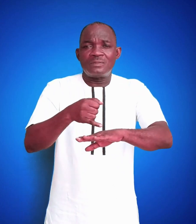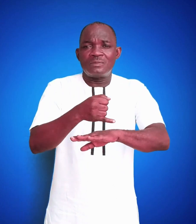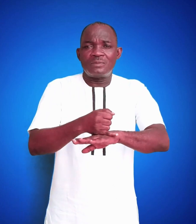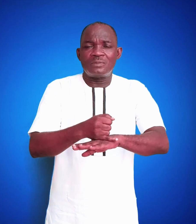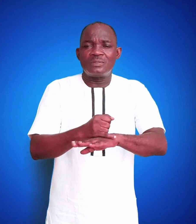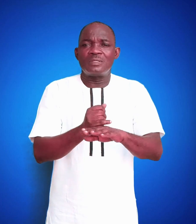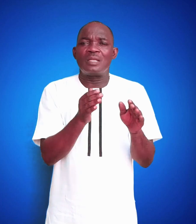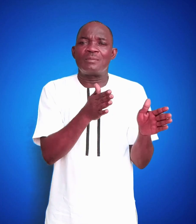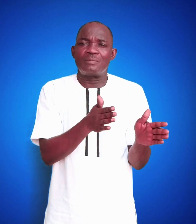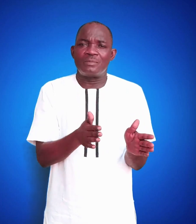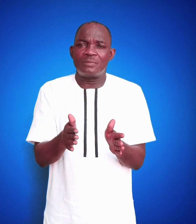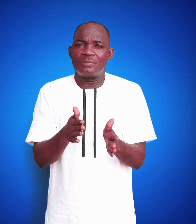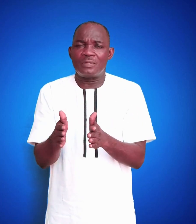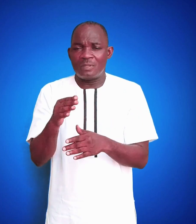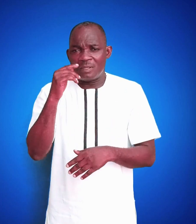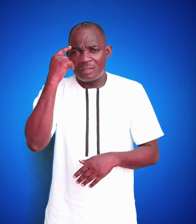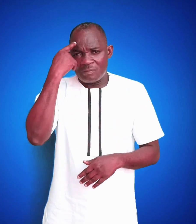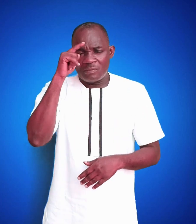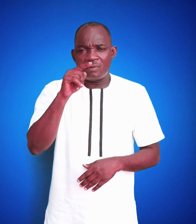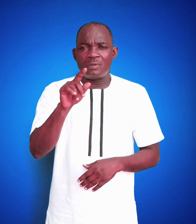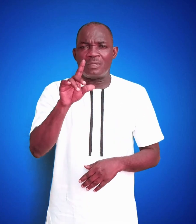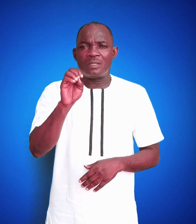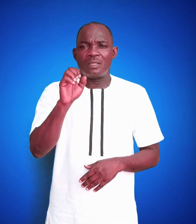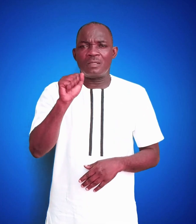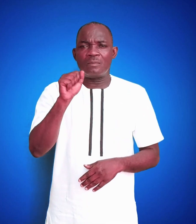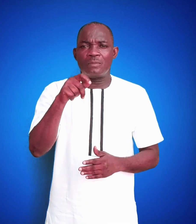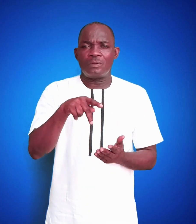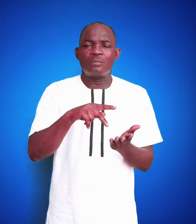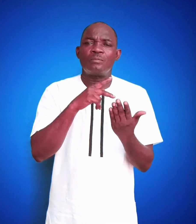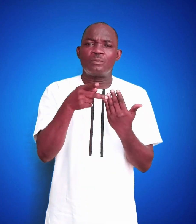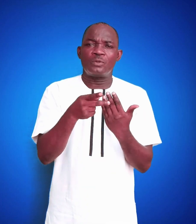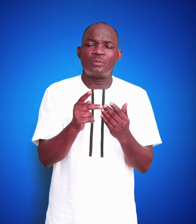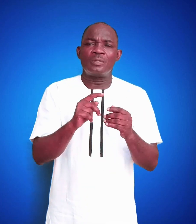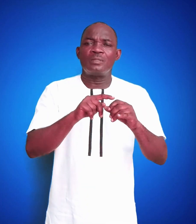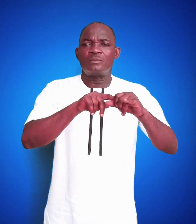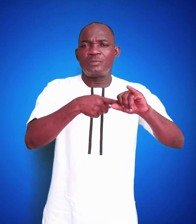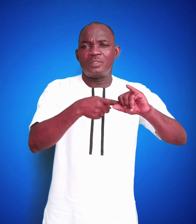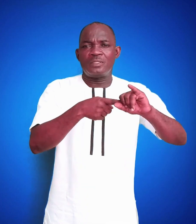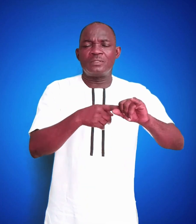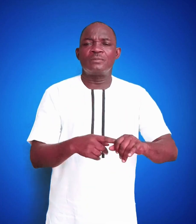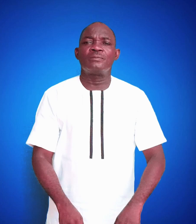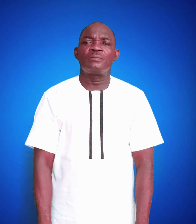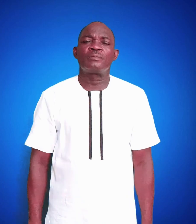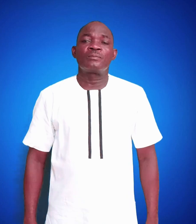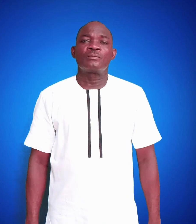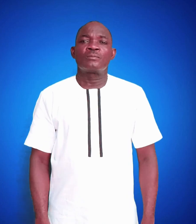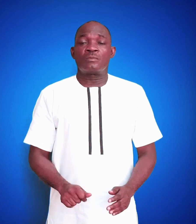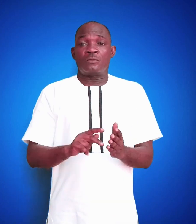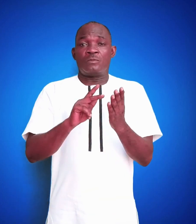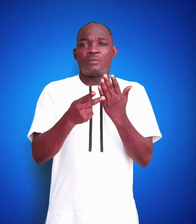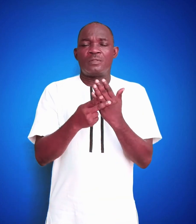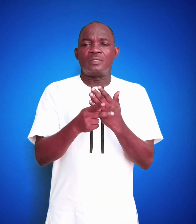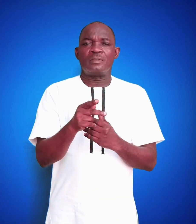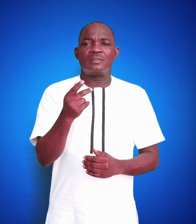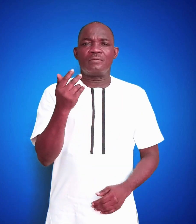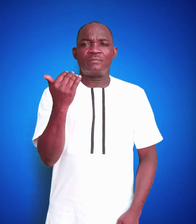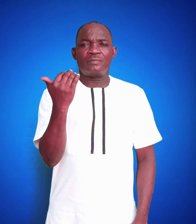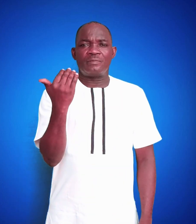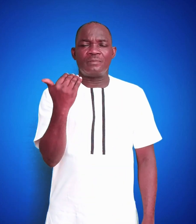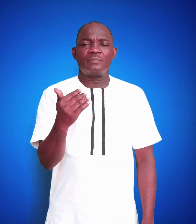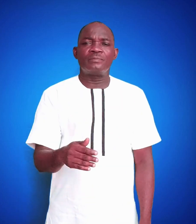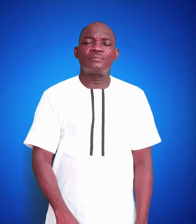Institutional arrangements for LEAP program implementation. Page